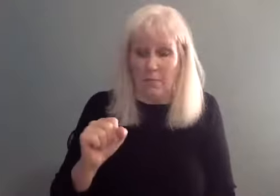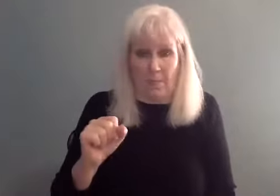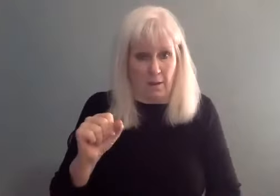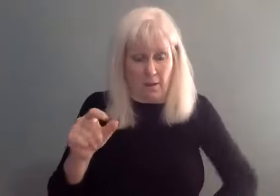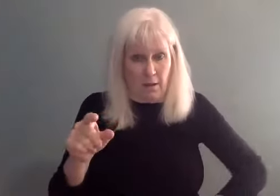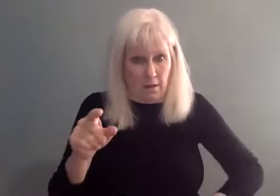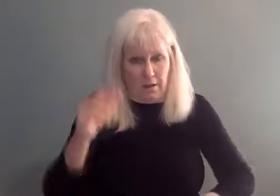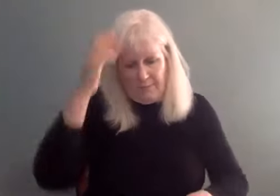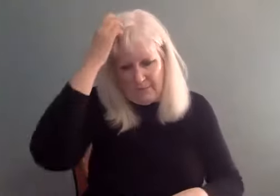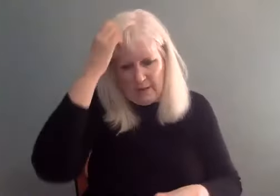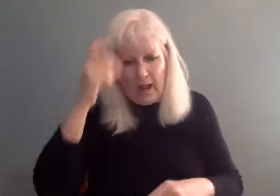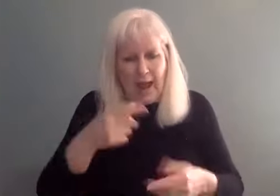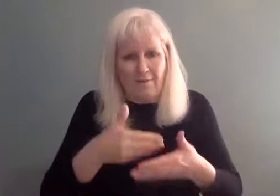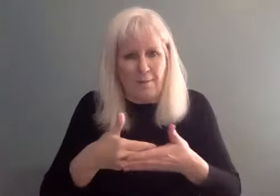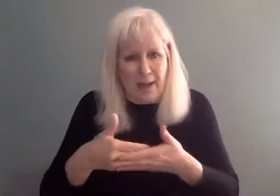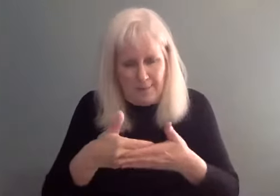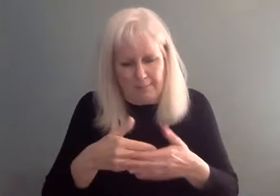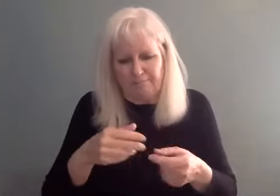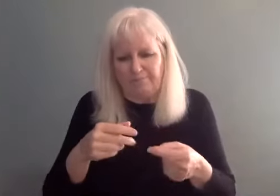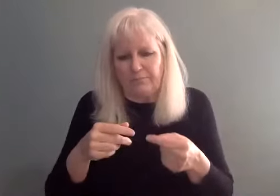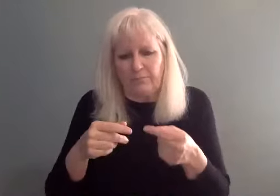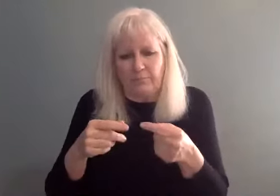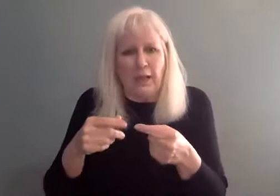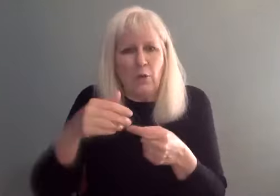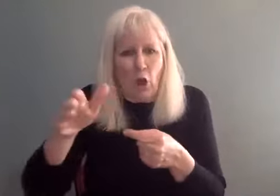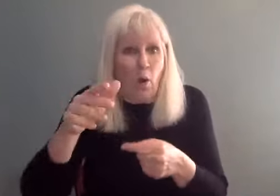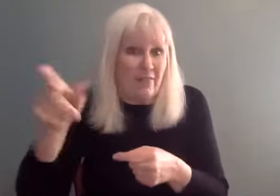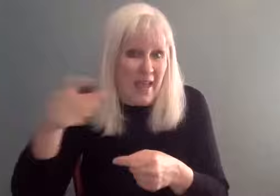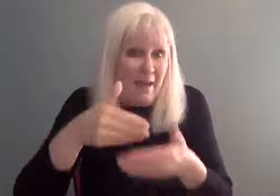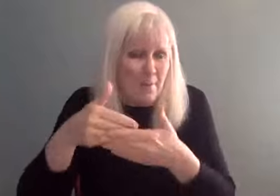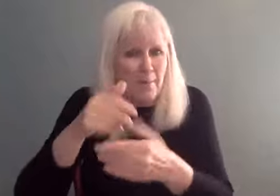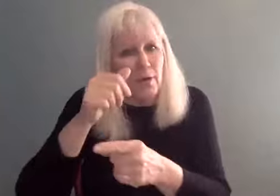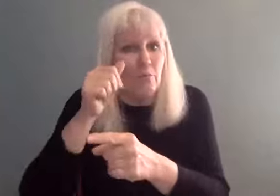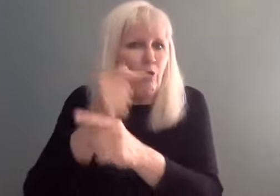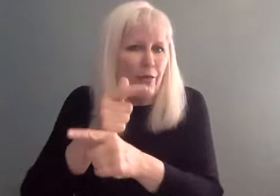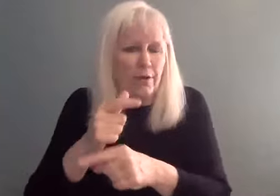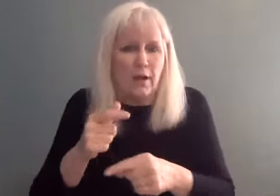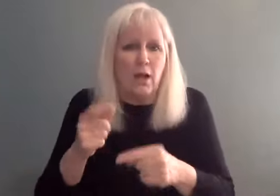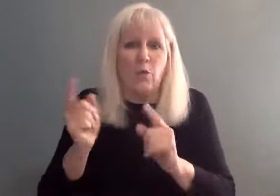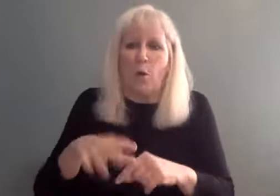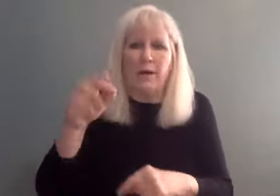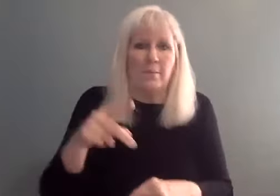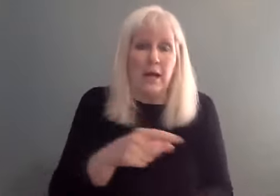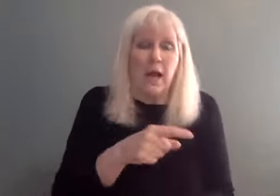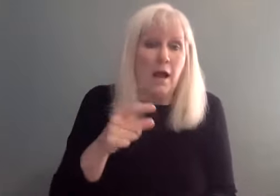had a little baby and he would go over there and get to know his brother, and your son gets home on a Sunday night and you pick him up, don't say anything about